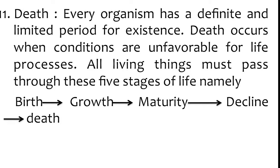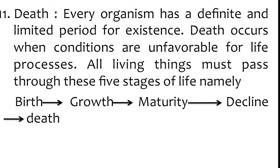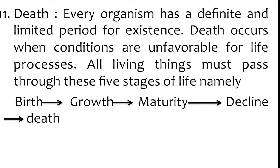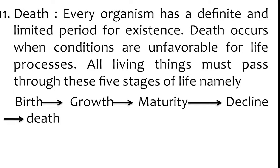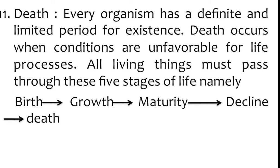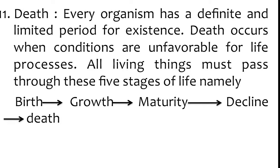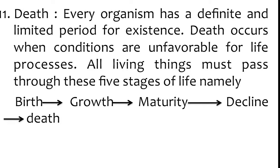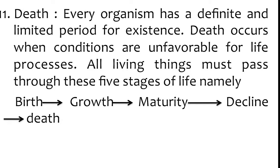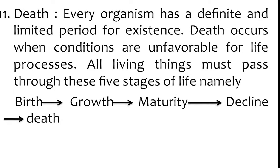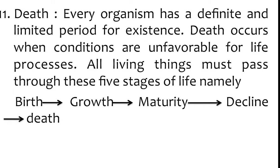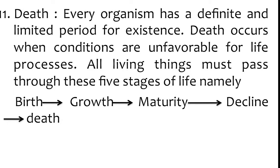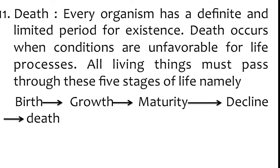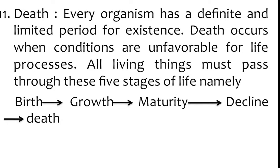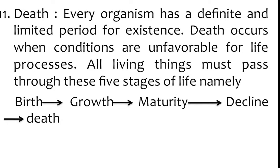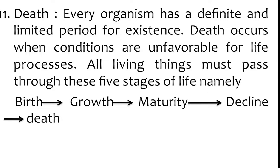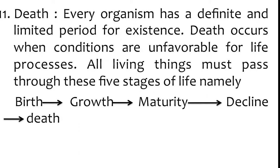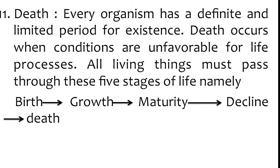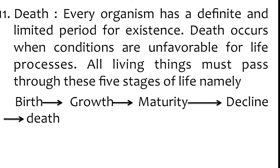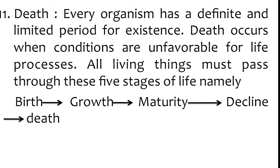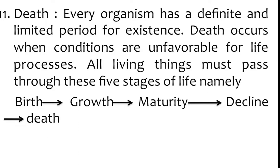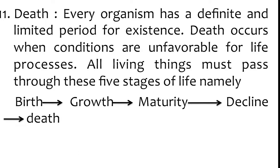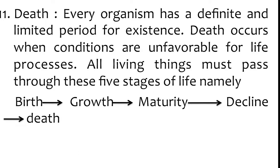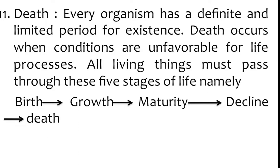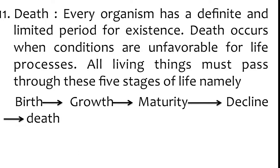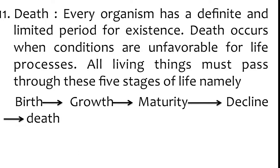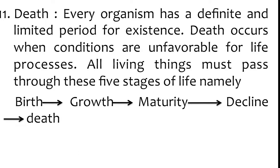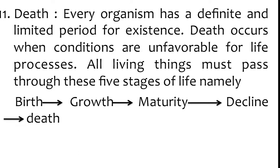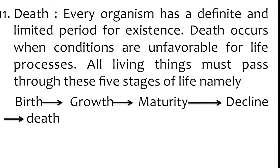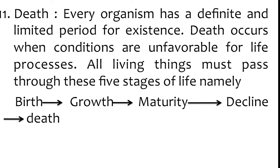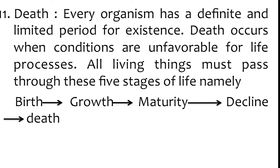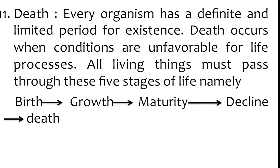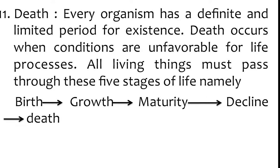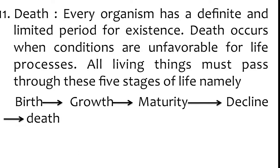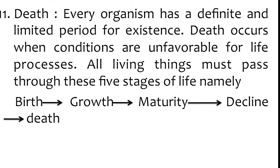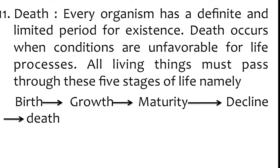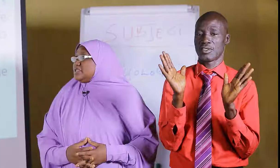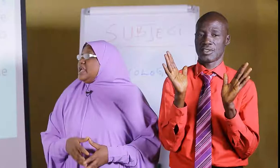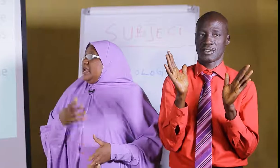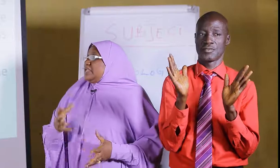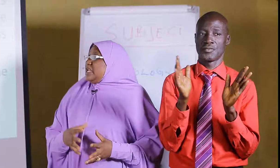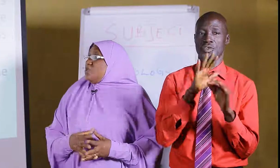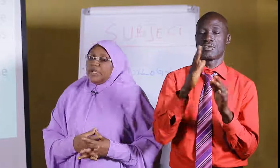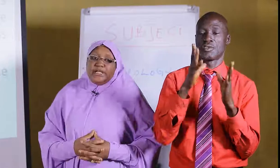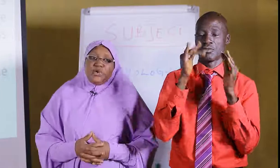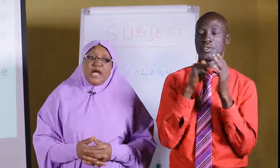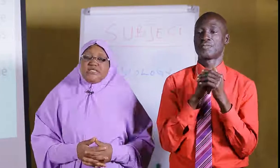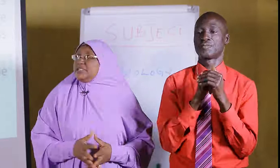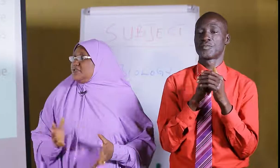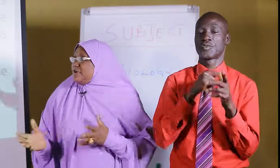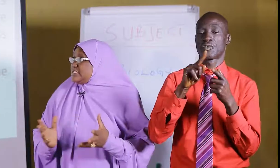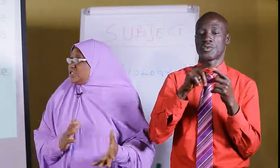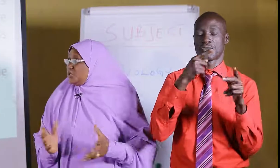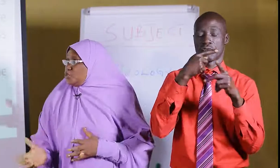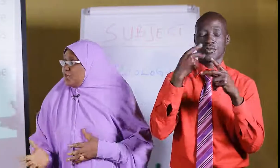then growth, maturity, decline, and death. So living organisms experience this. Let's now quickly look